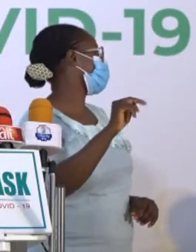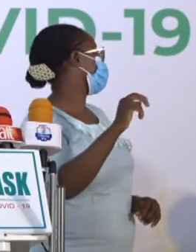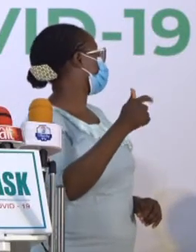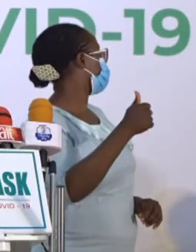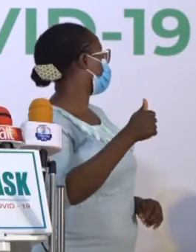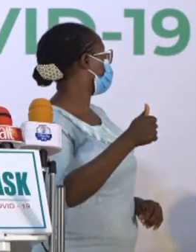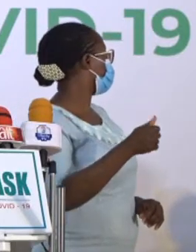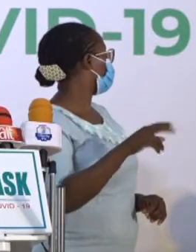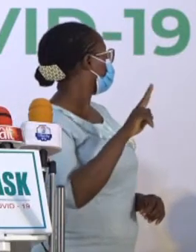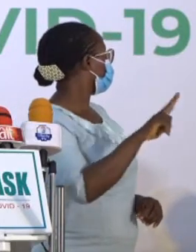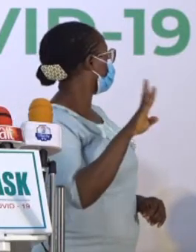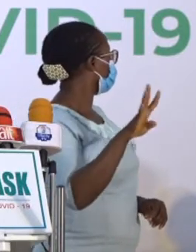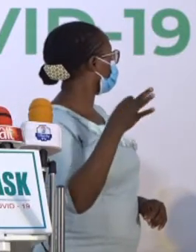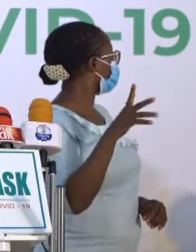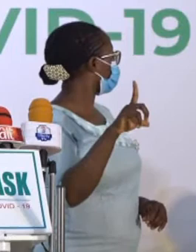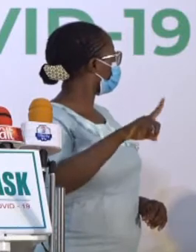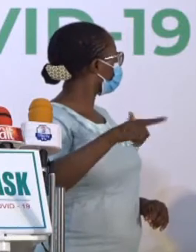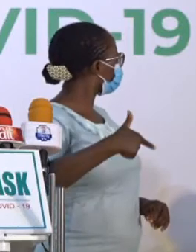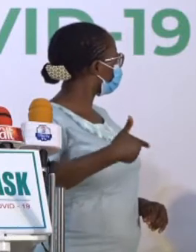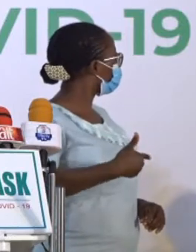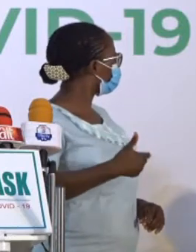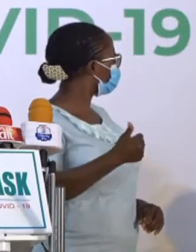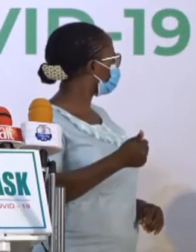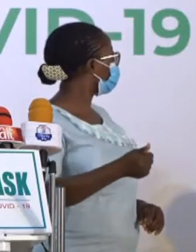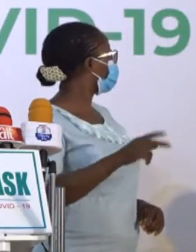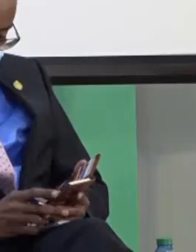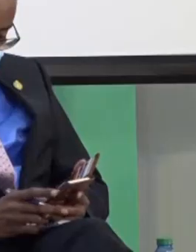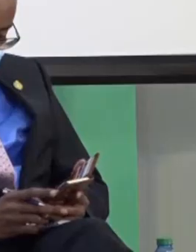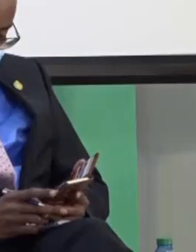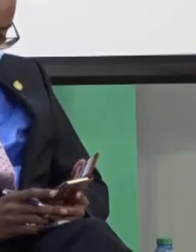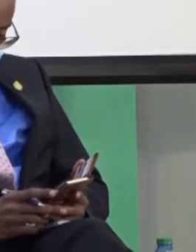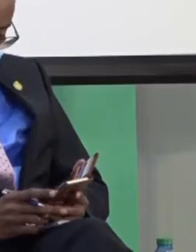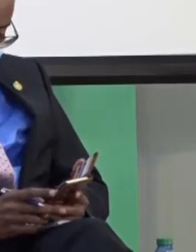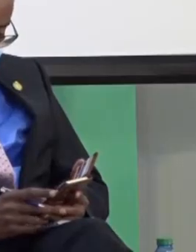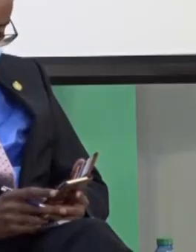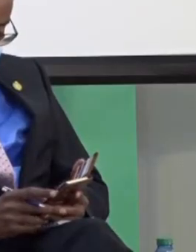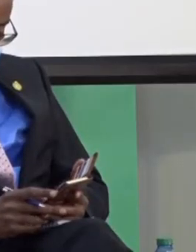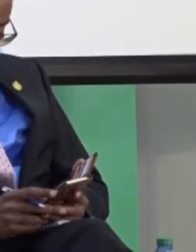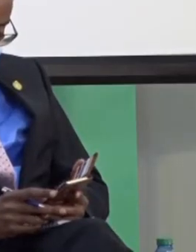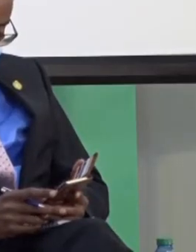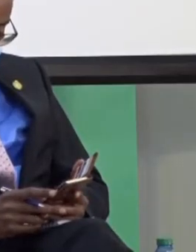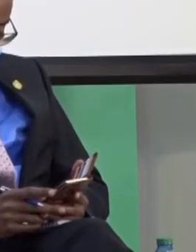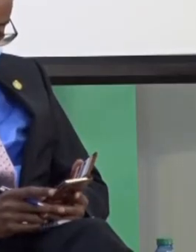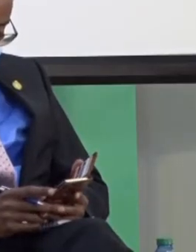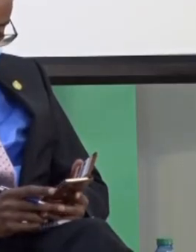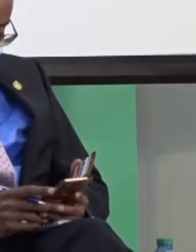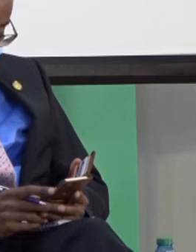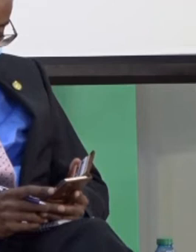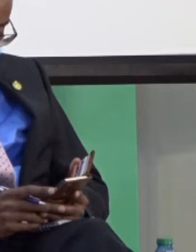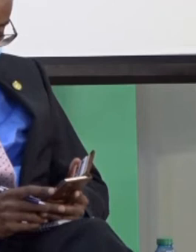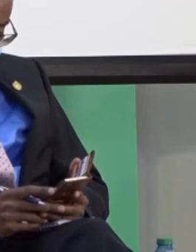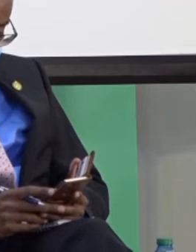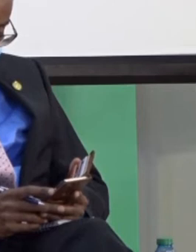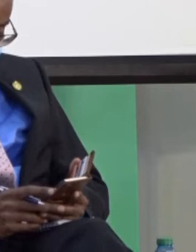on COVID-19. She stated that a few years ago, the agency began the gradual rollout of a digital surveillance tool